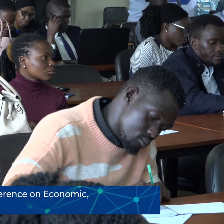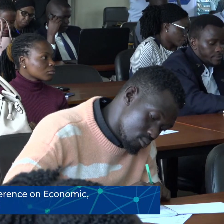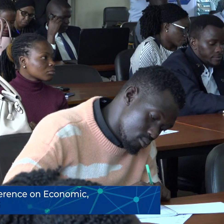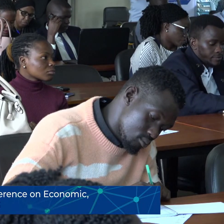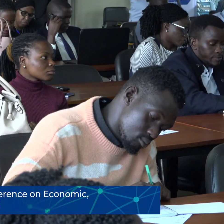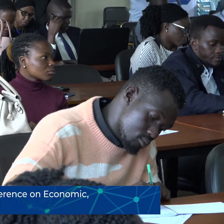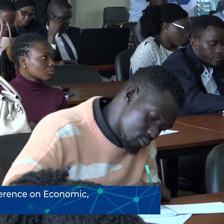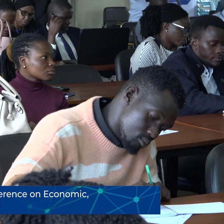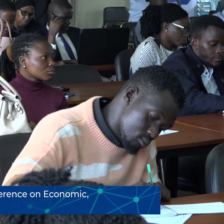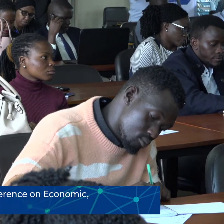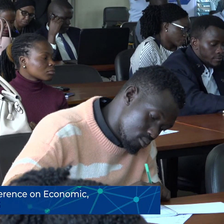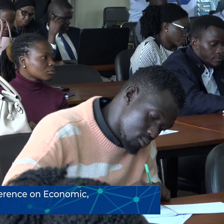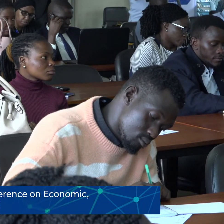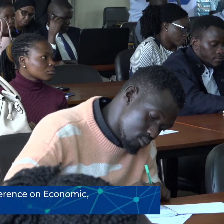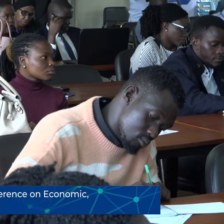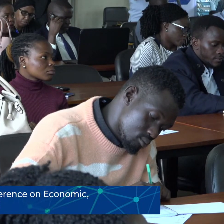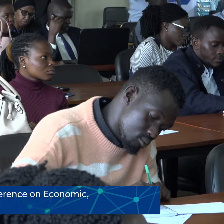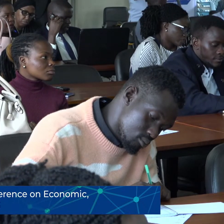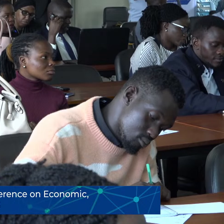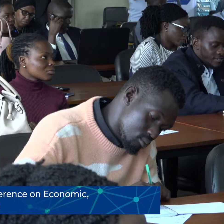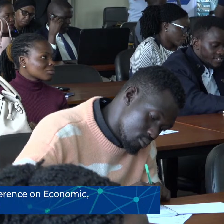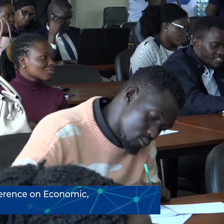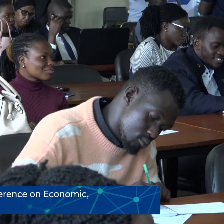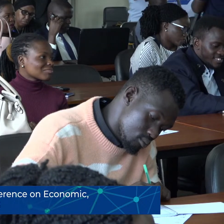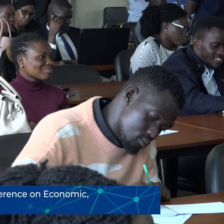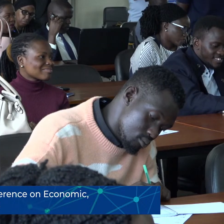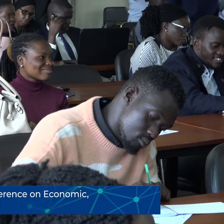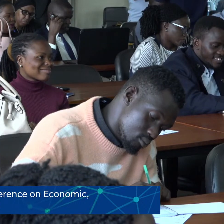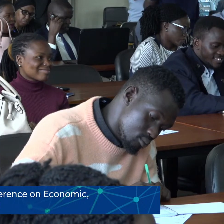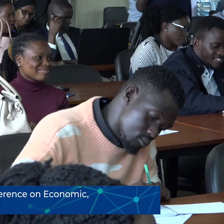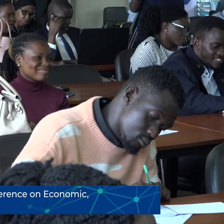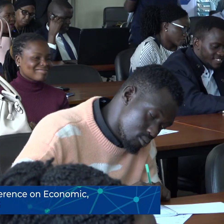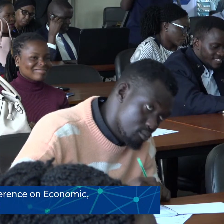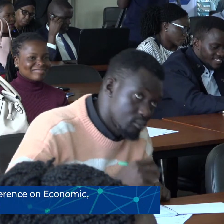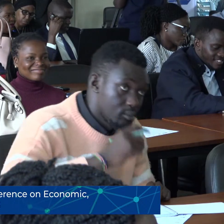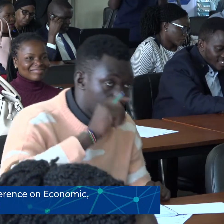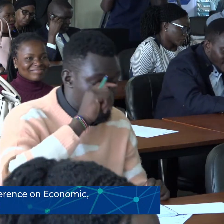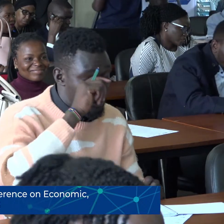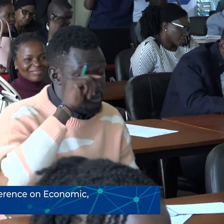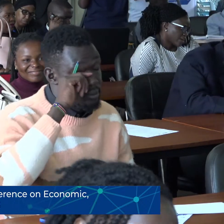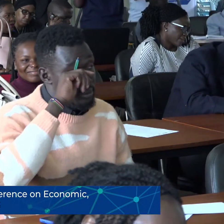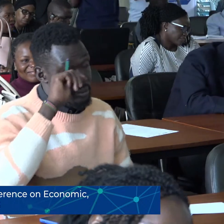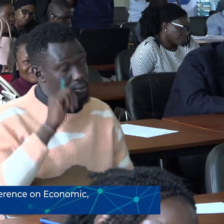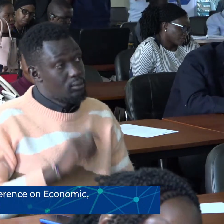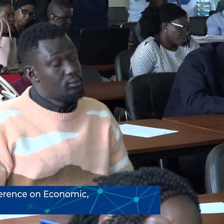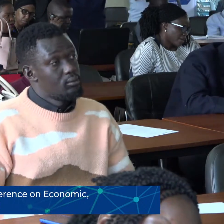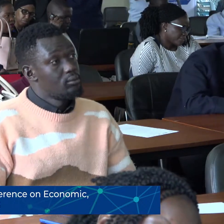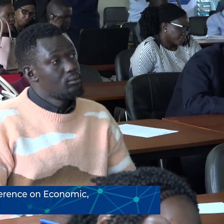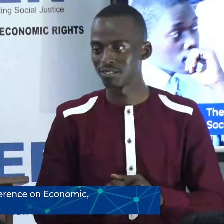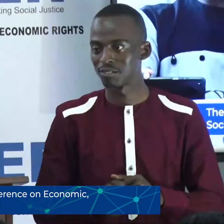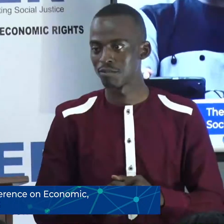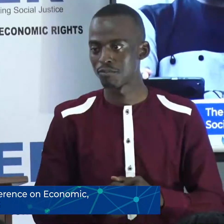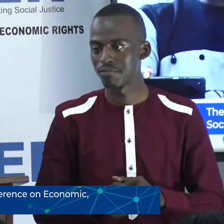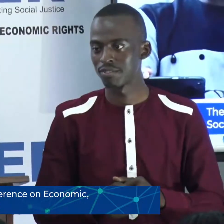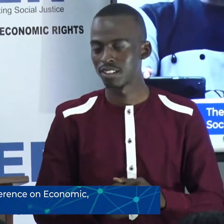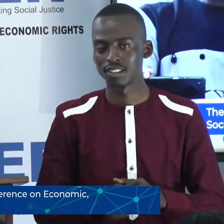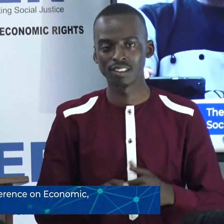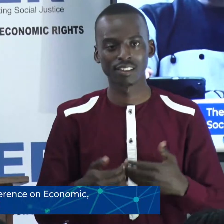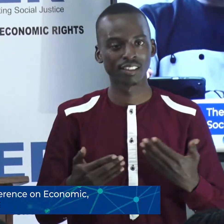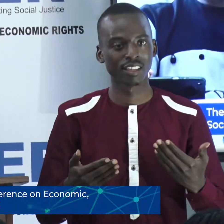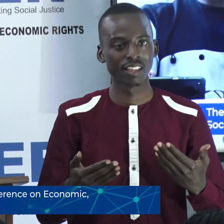call. When was the last time roll call was done on you? By show of hands, how many of us are coming from the